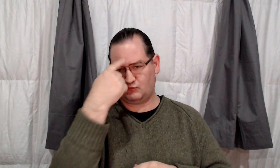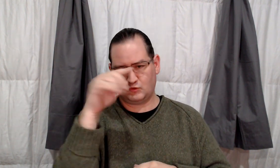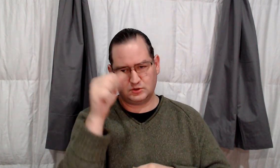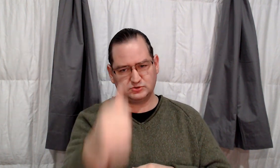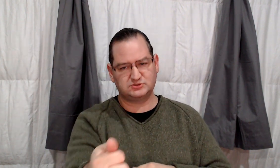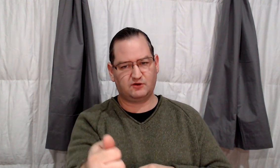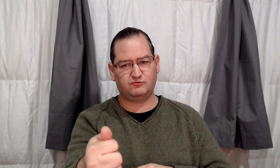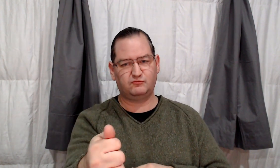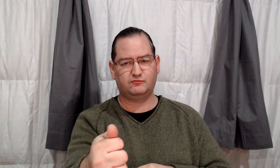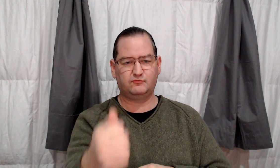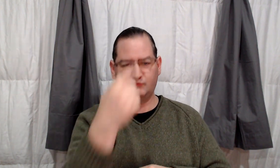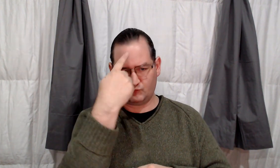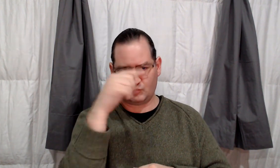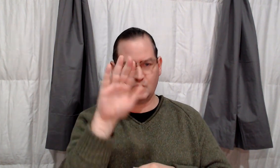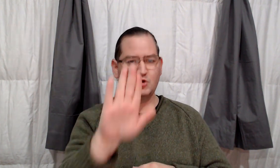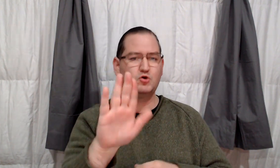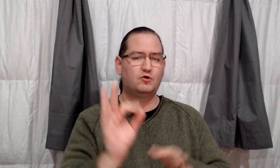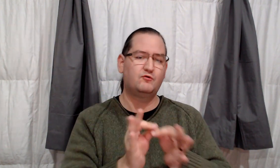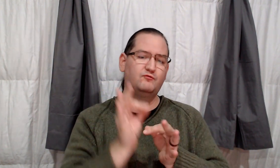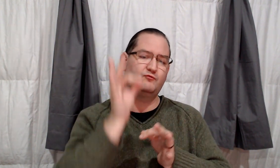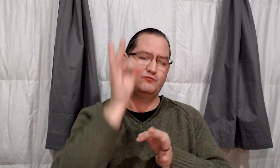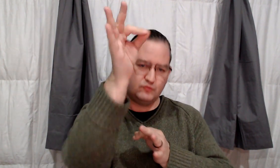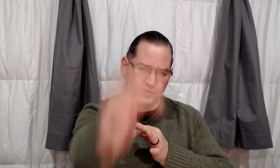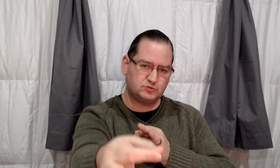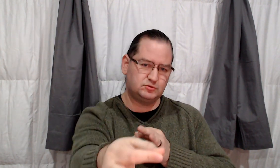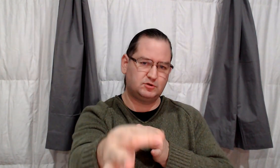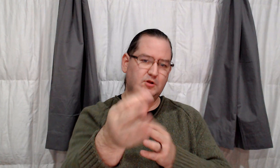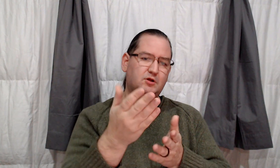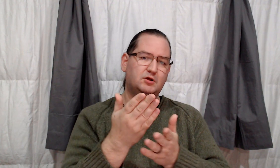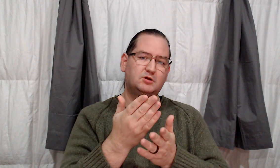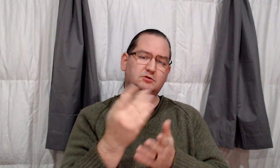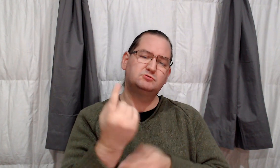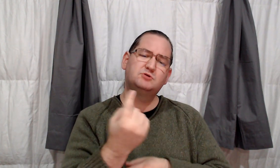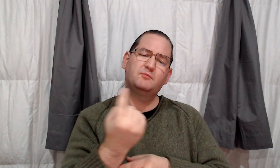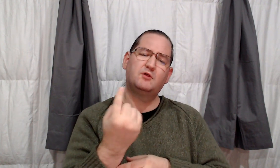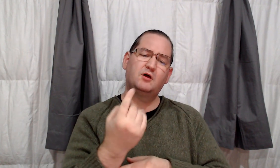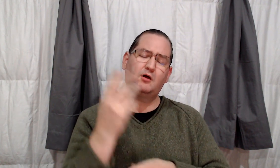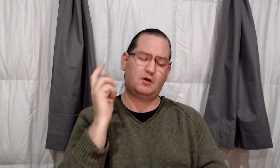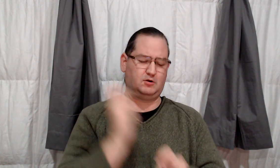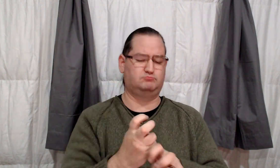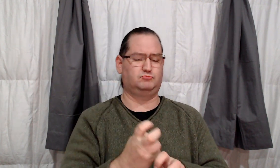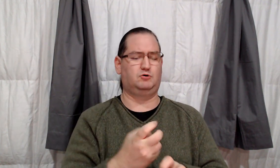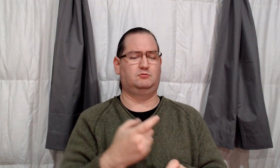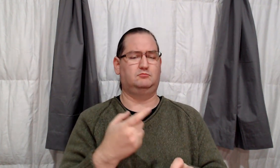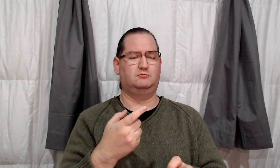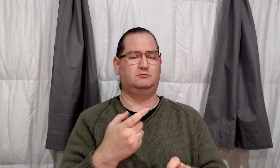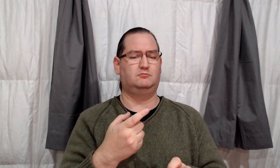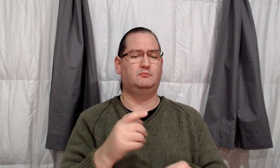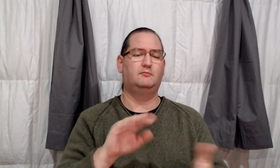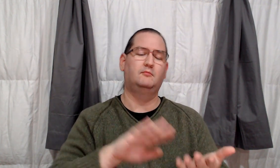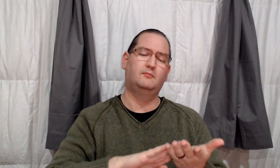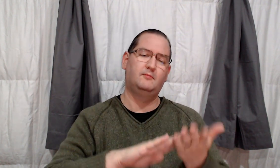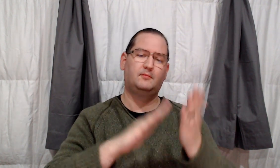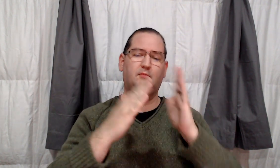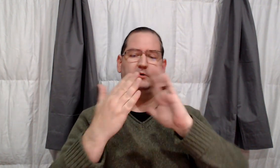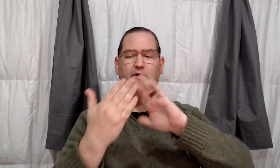something that had seemed hard to do, turned out to be Surprisingly easy.